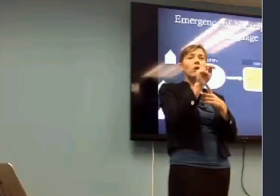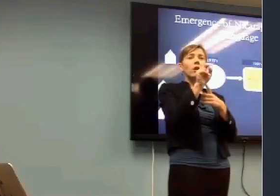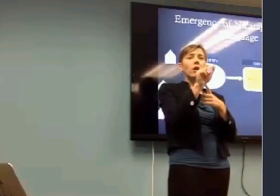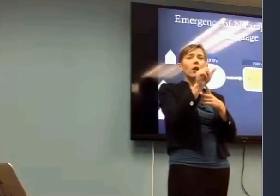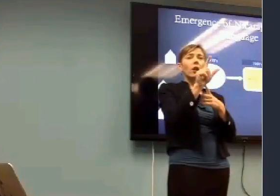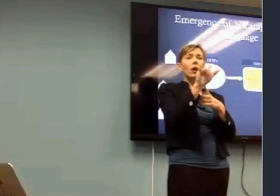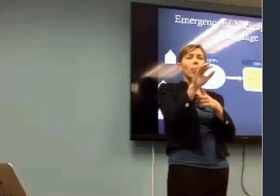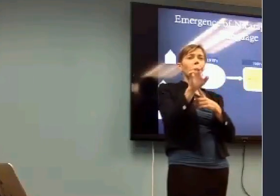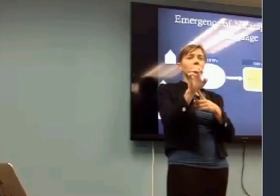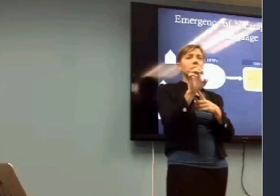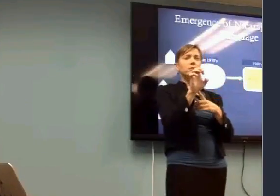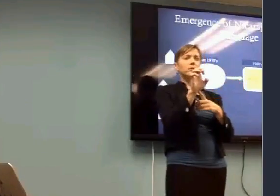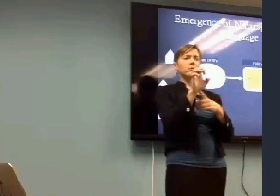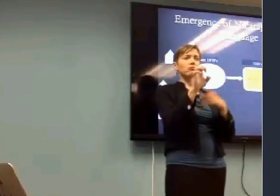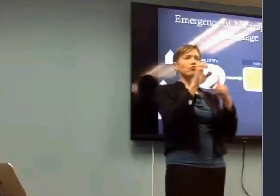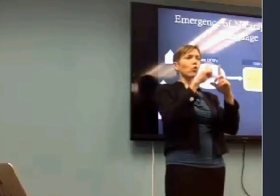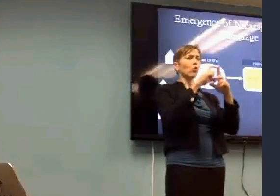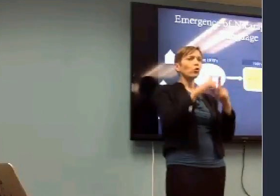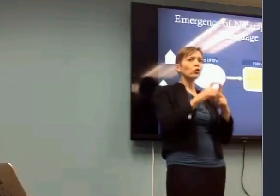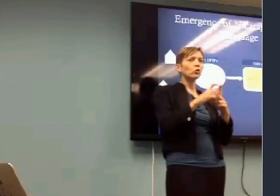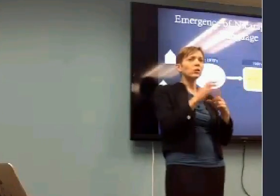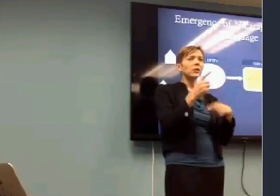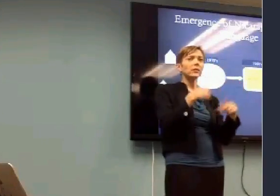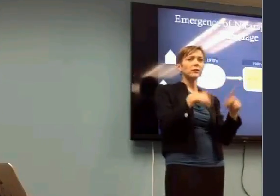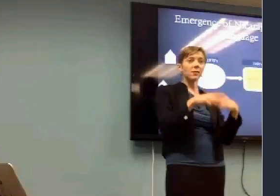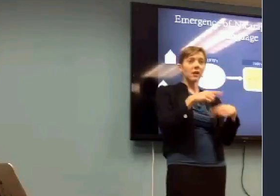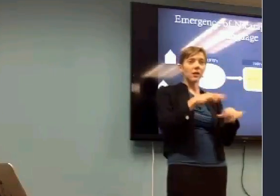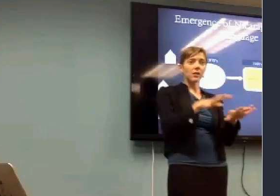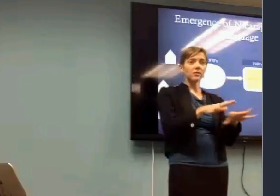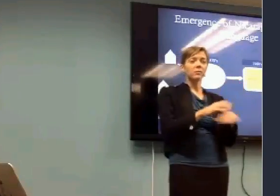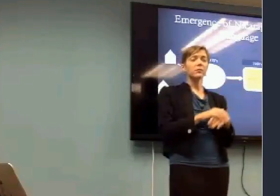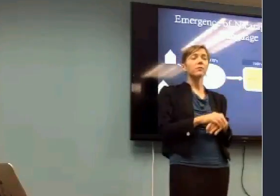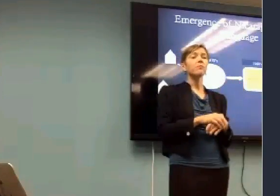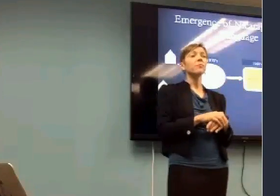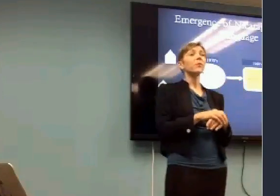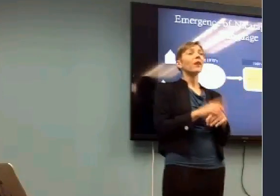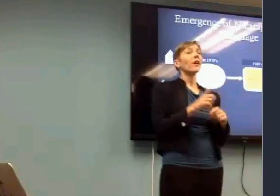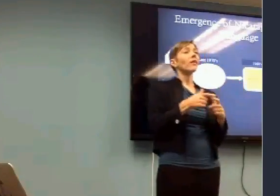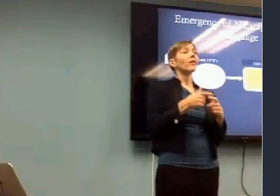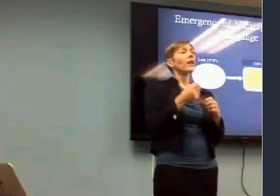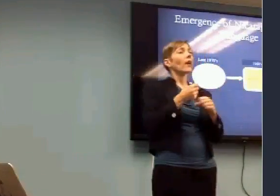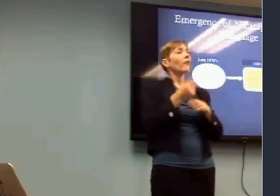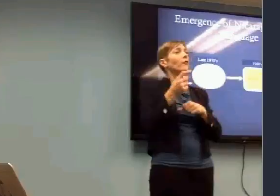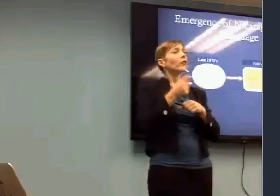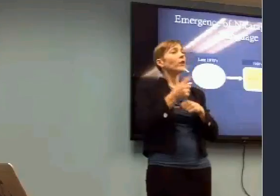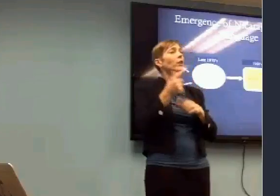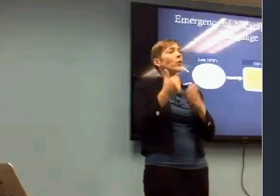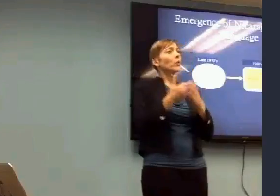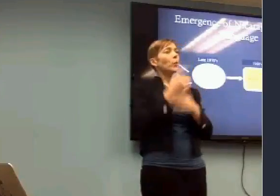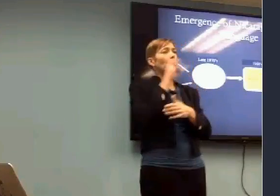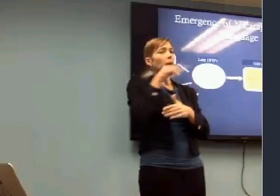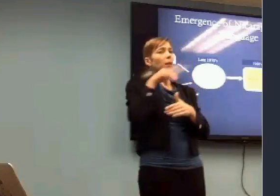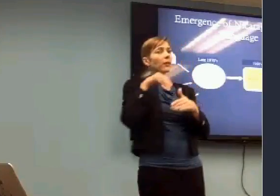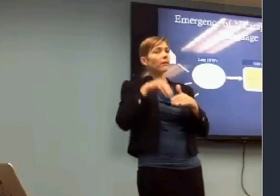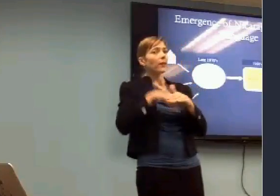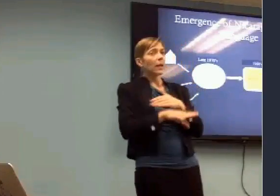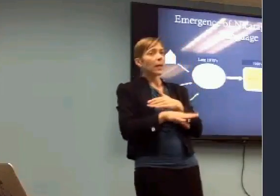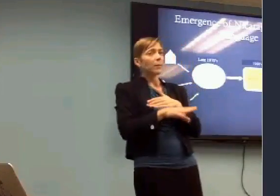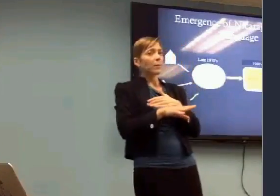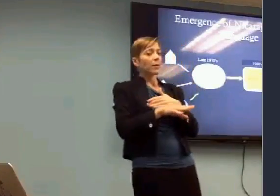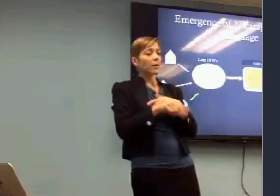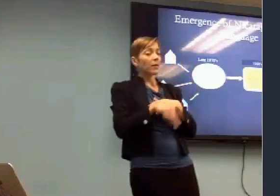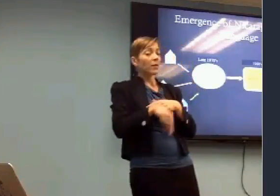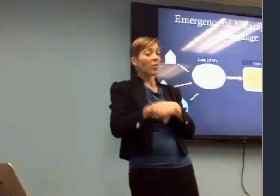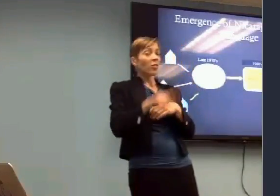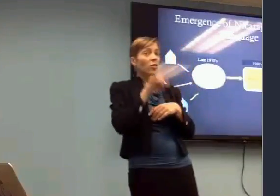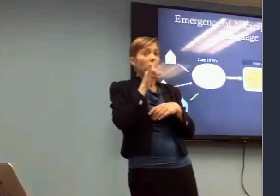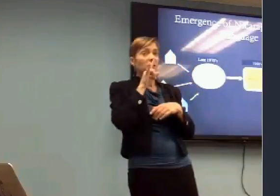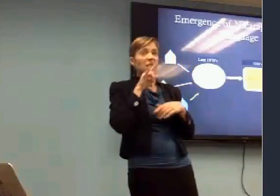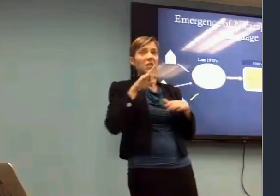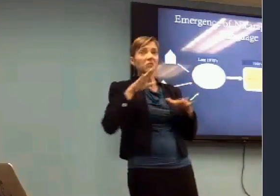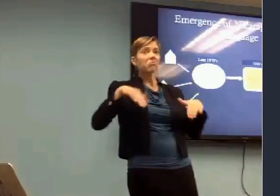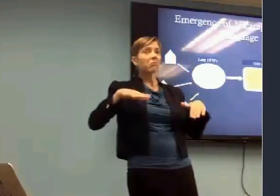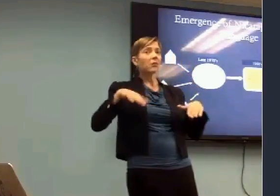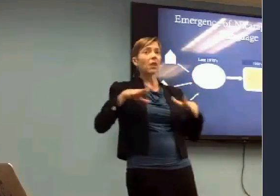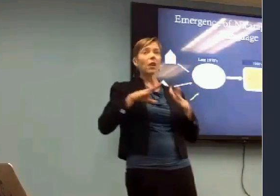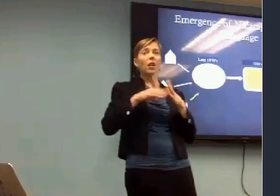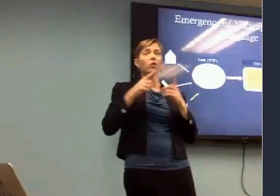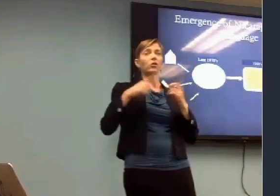modifications and started to conventionalize words and signs. And then with every passing years, new